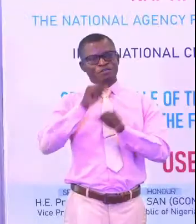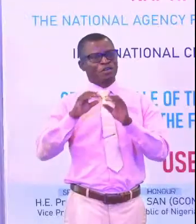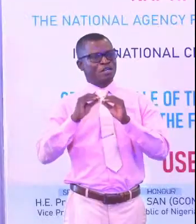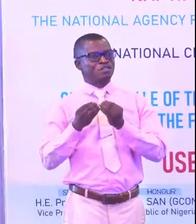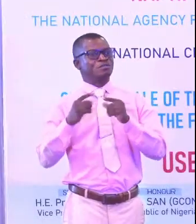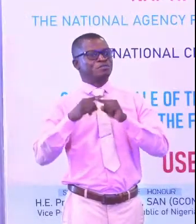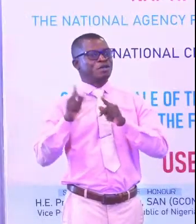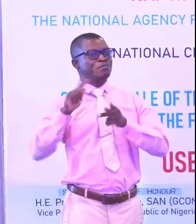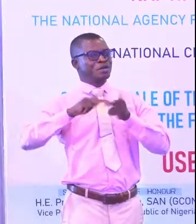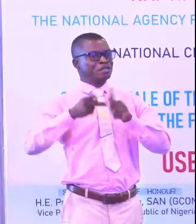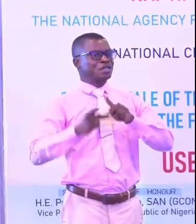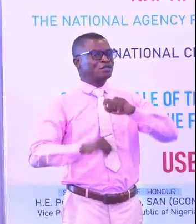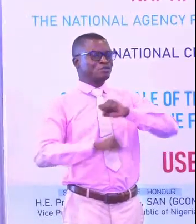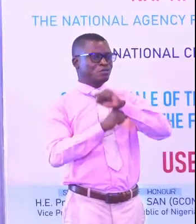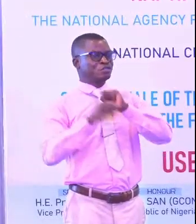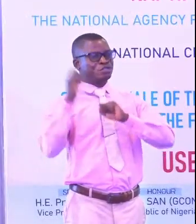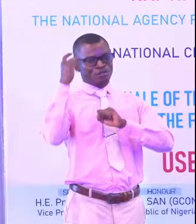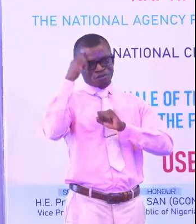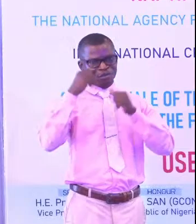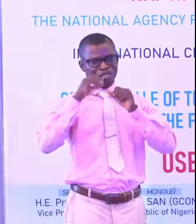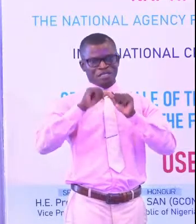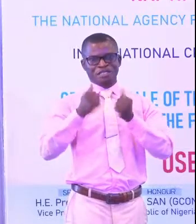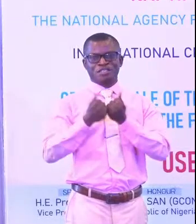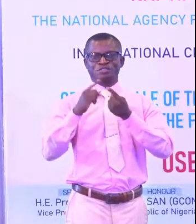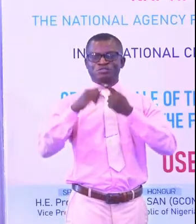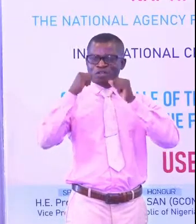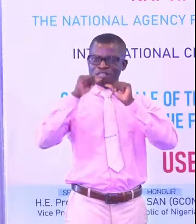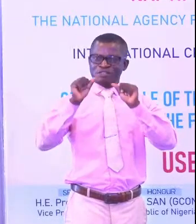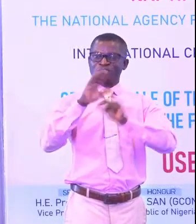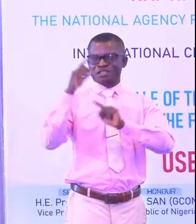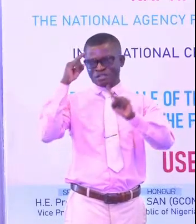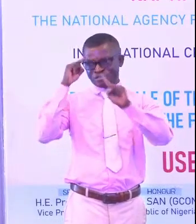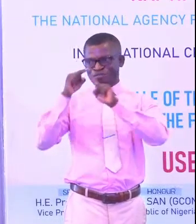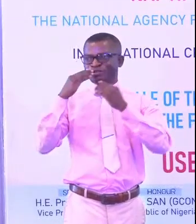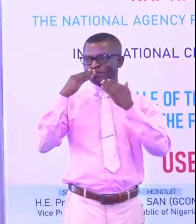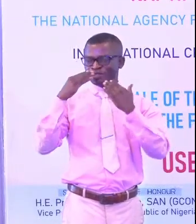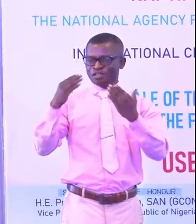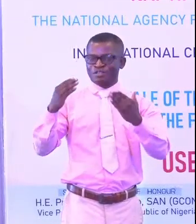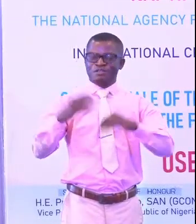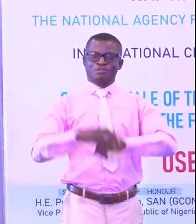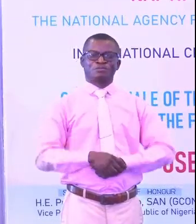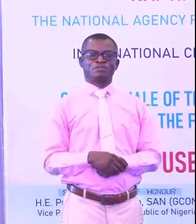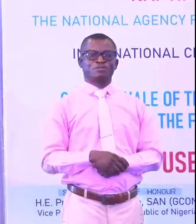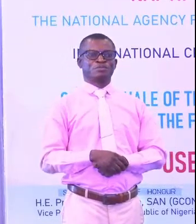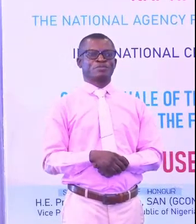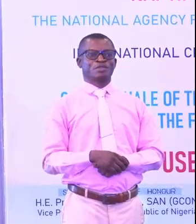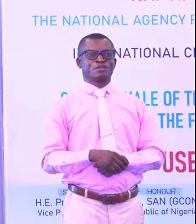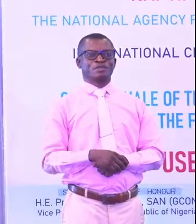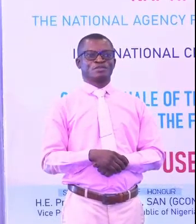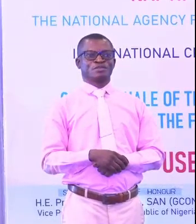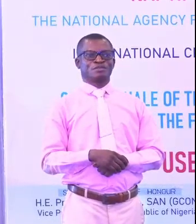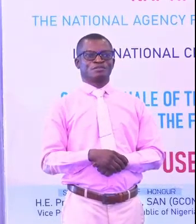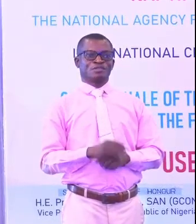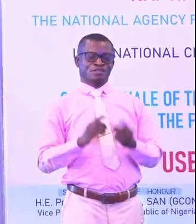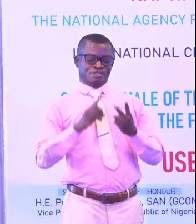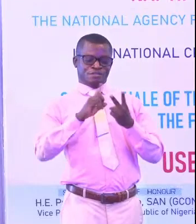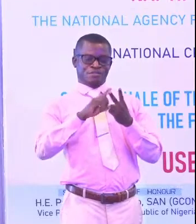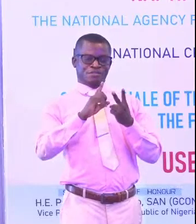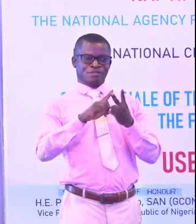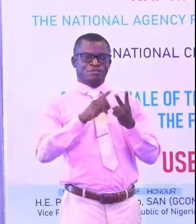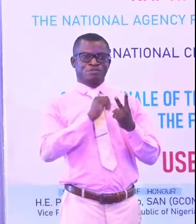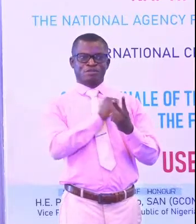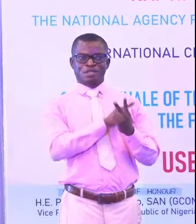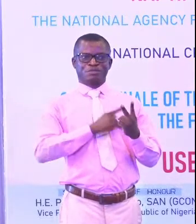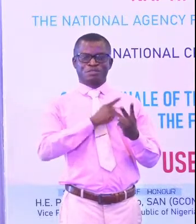partnering and supporting government agencies to achieve their aim. Thank you very much, sir. There's also one that I must appreciate,